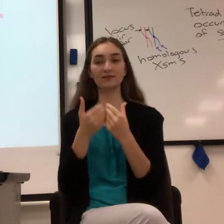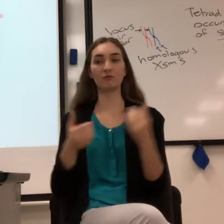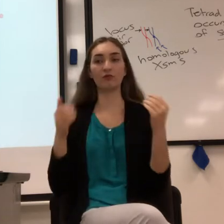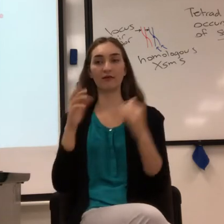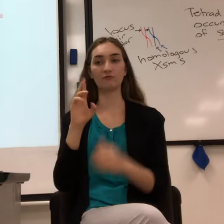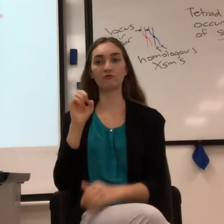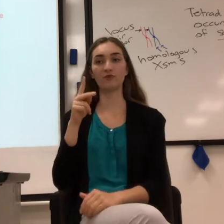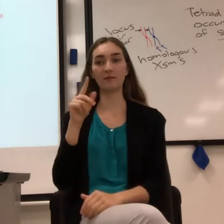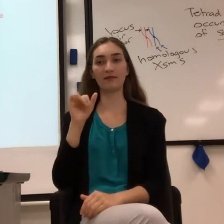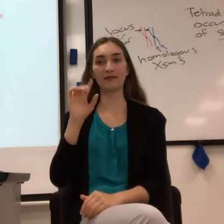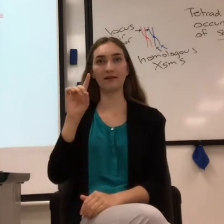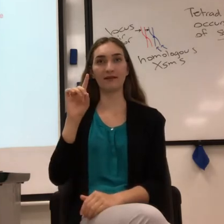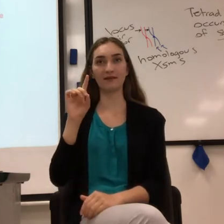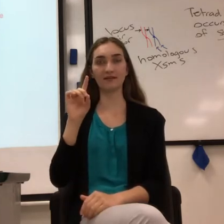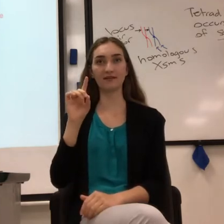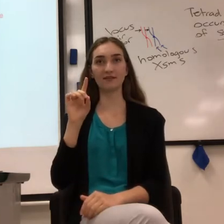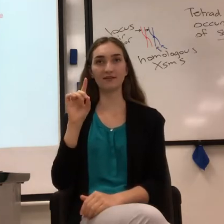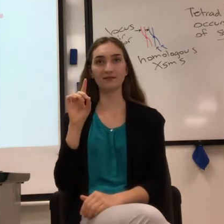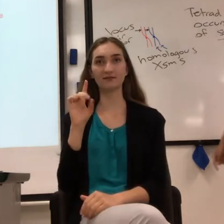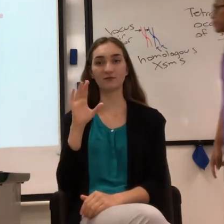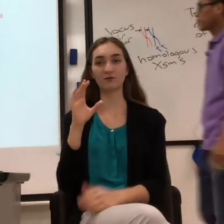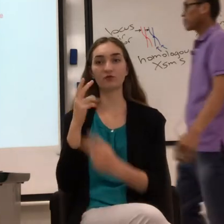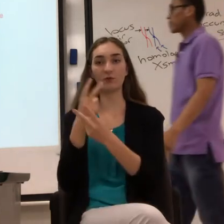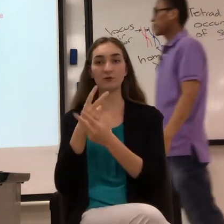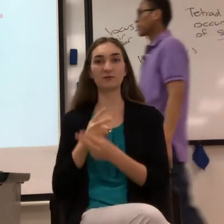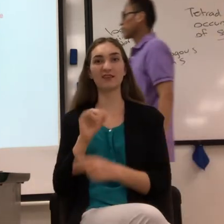meiosis two. See that there?